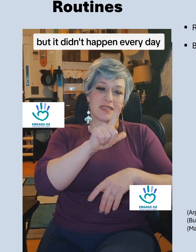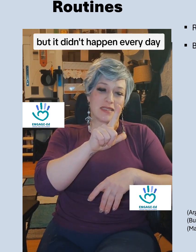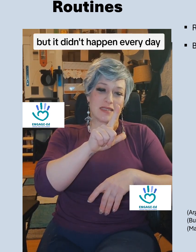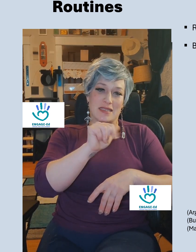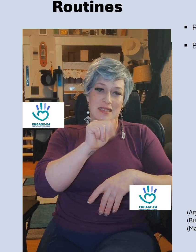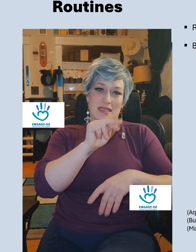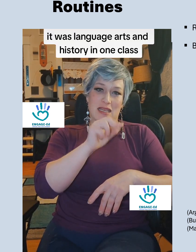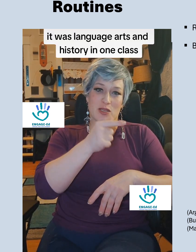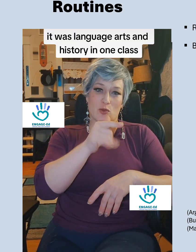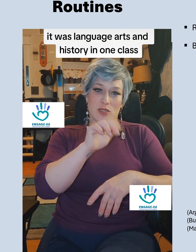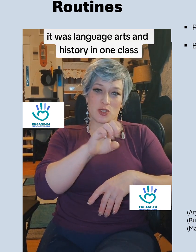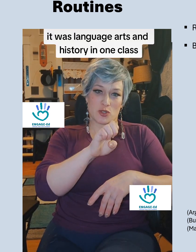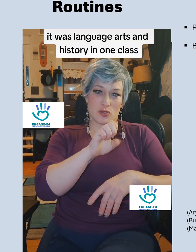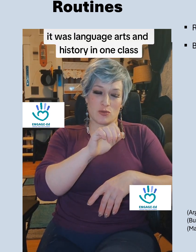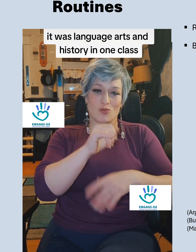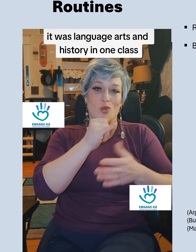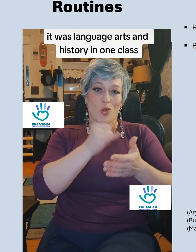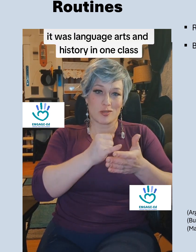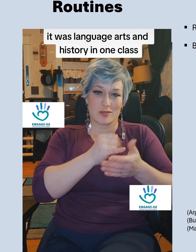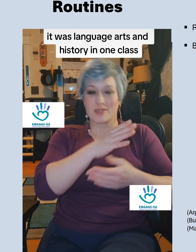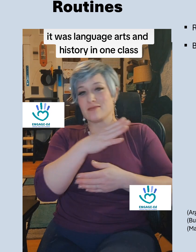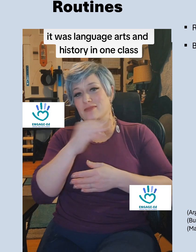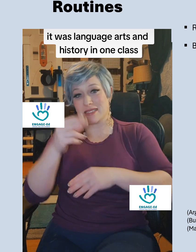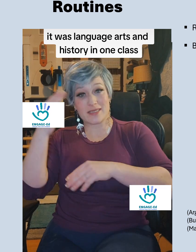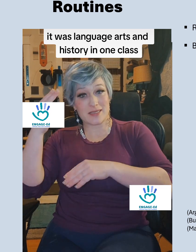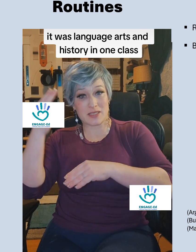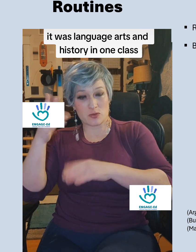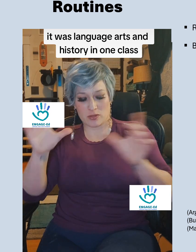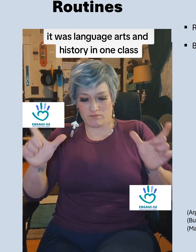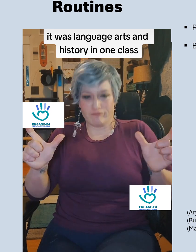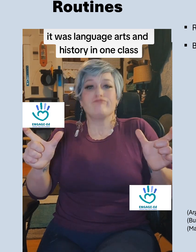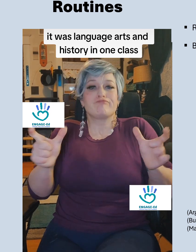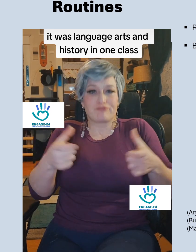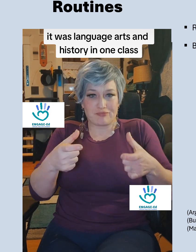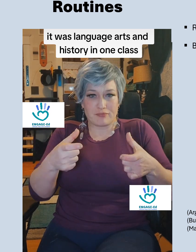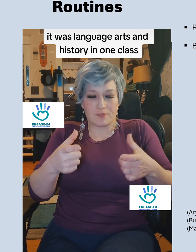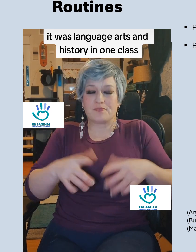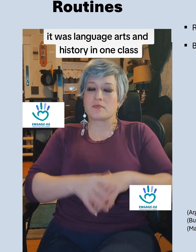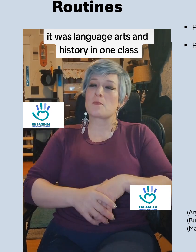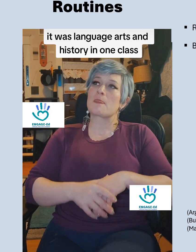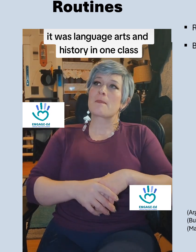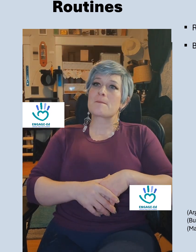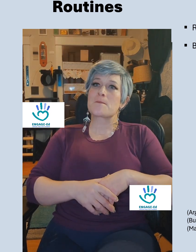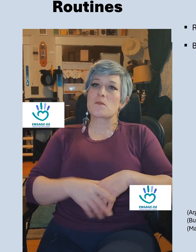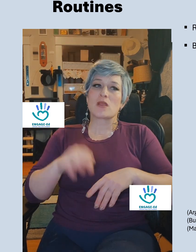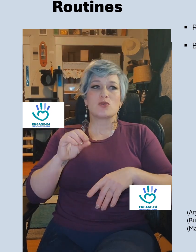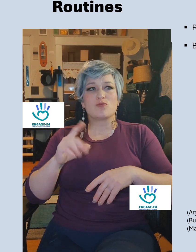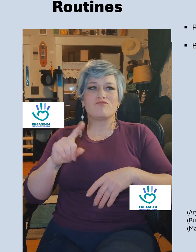day. It was language arts and history in one class.